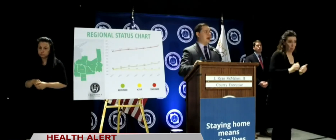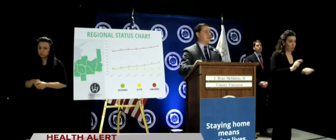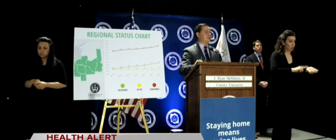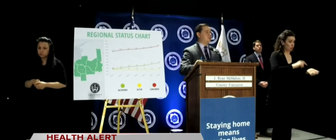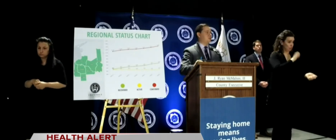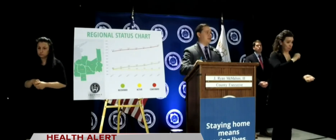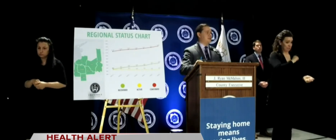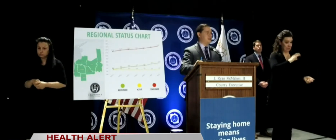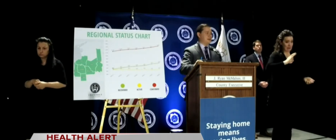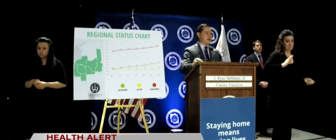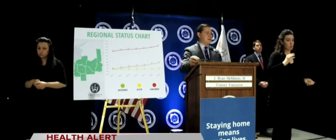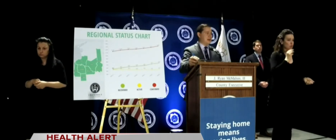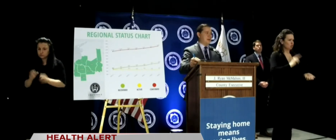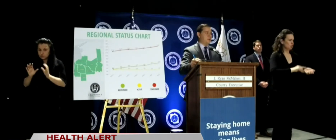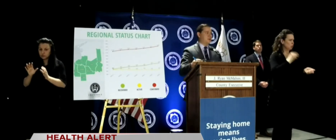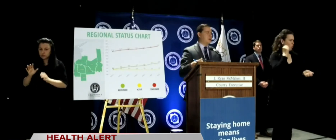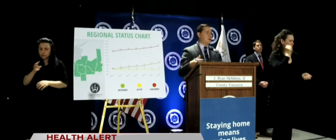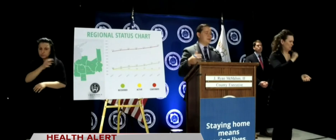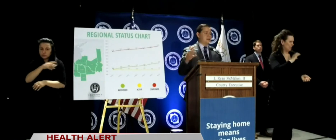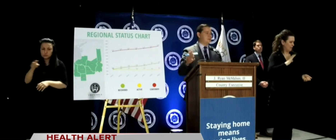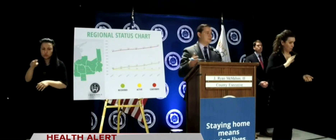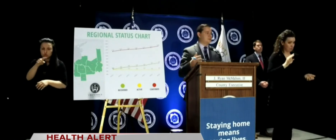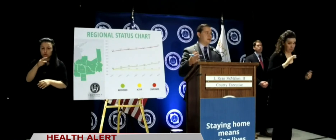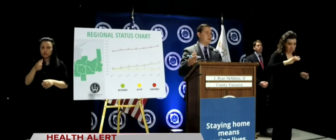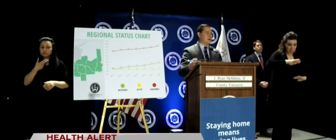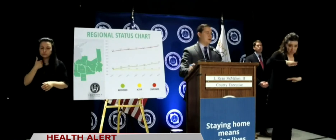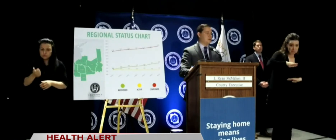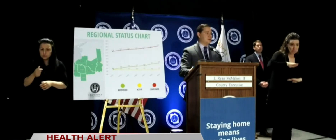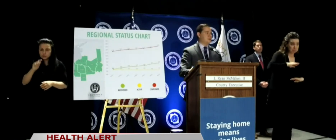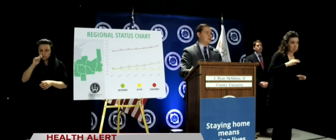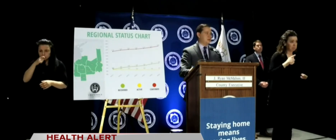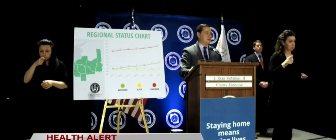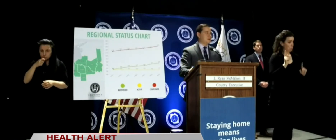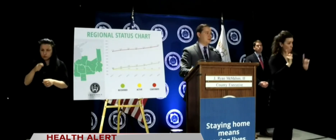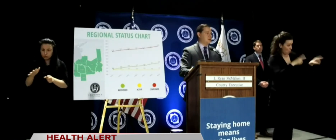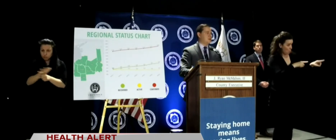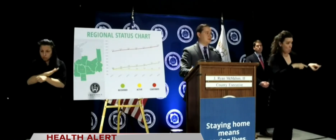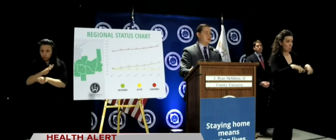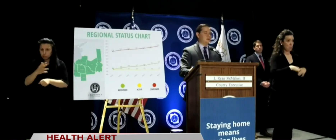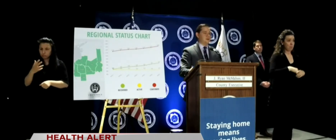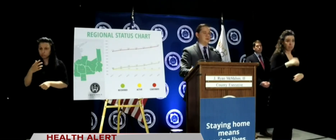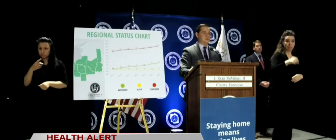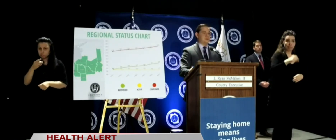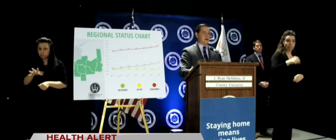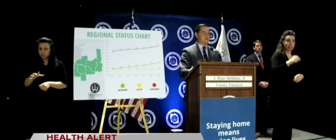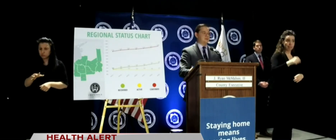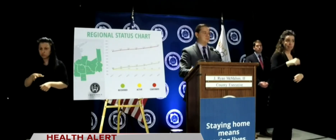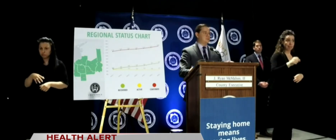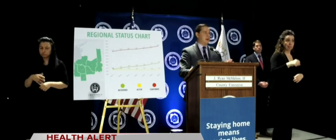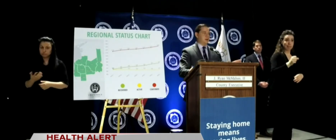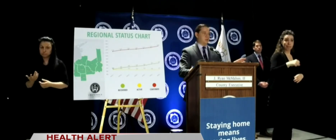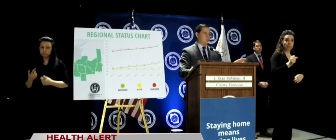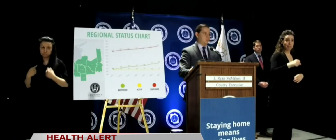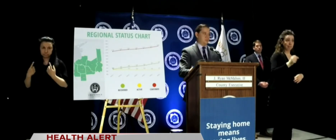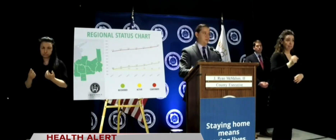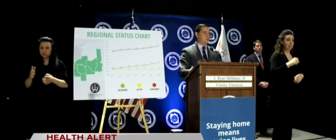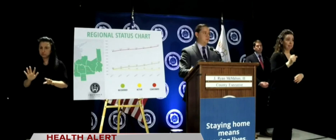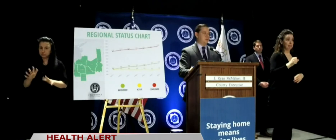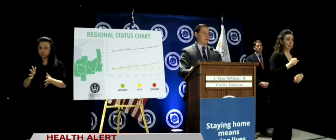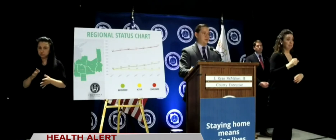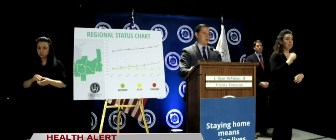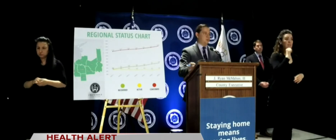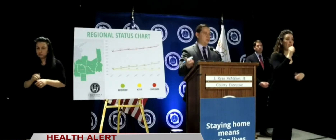anybody asking for testing and it hasn't happened. That I think that is not a problem.